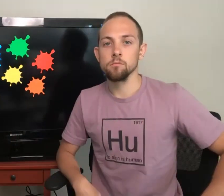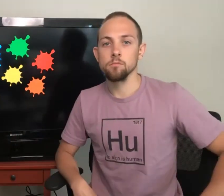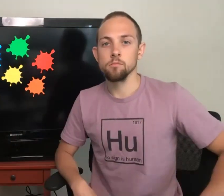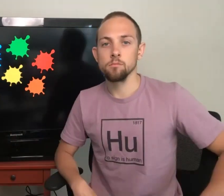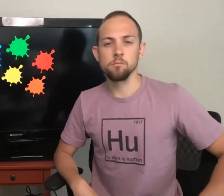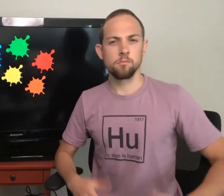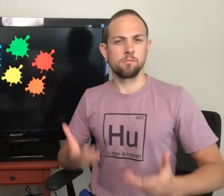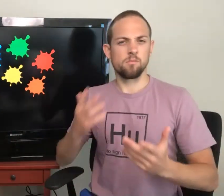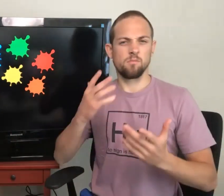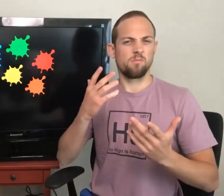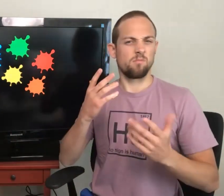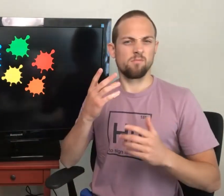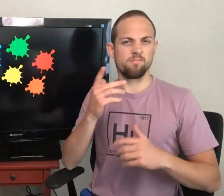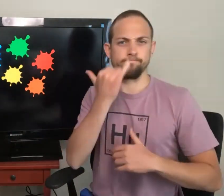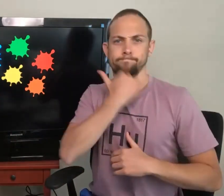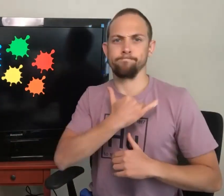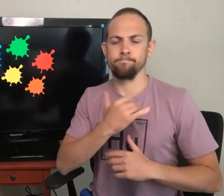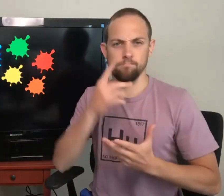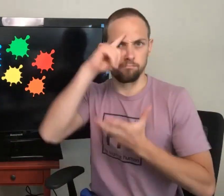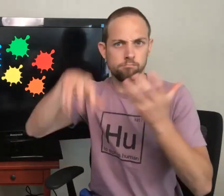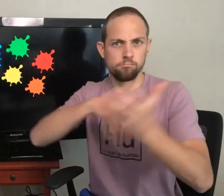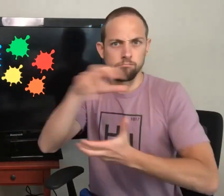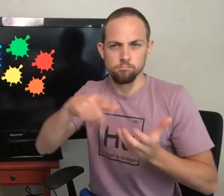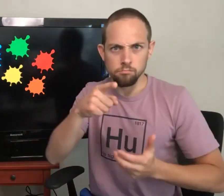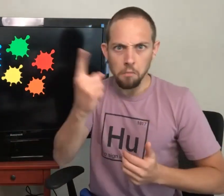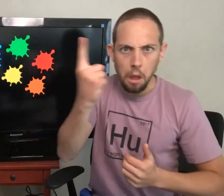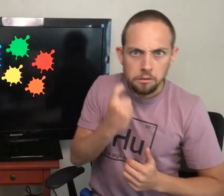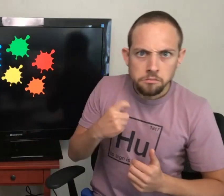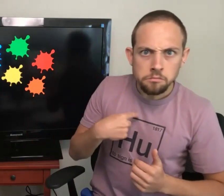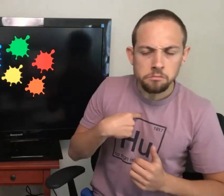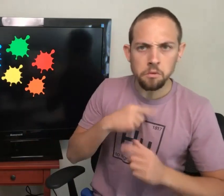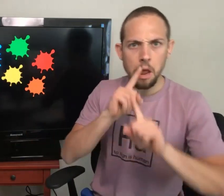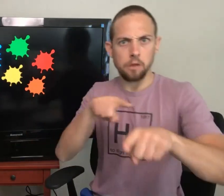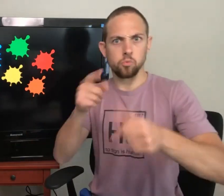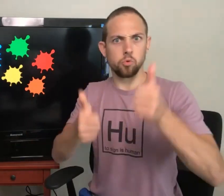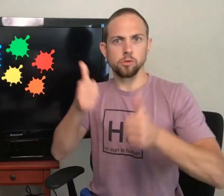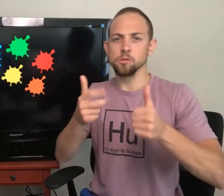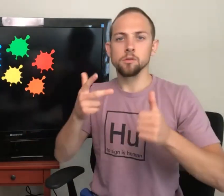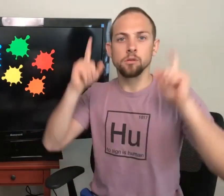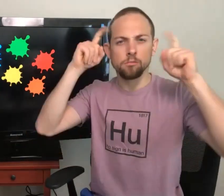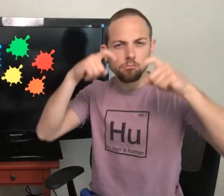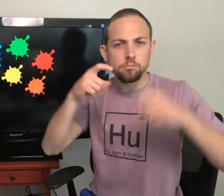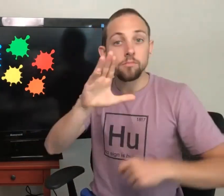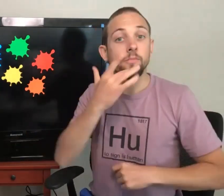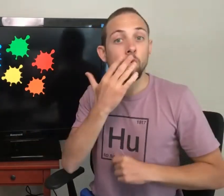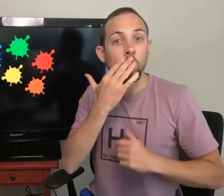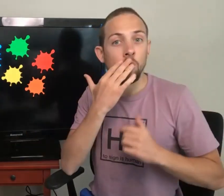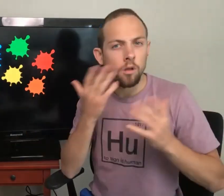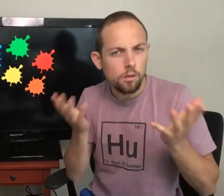question. Now, if I said this, what is your favorite color, with no expression and no eyebrow movement, you wouldn't know what I was asking. You wouldn't know